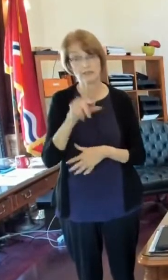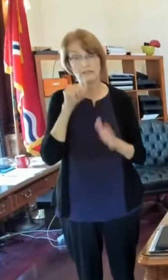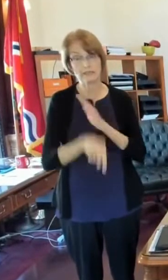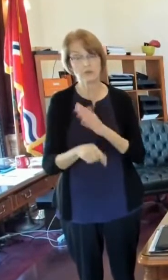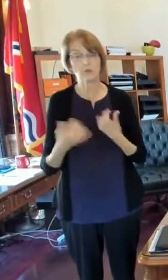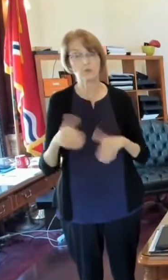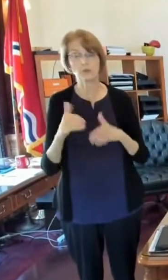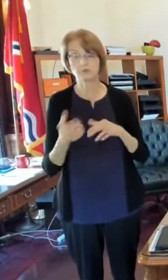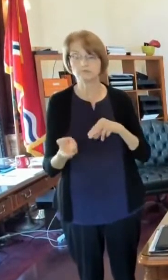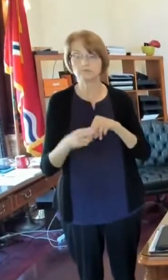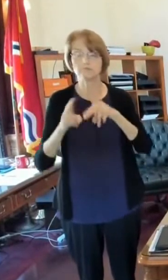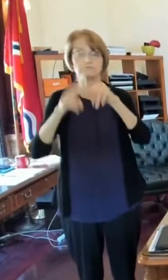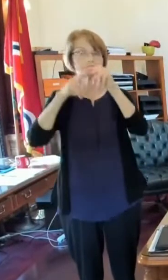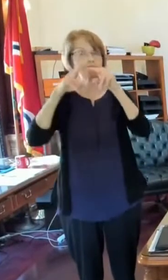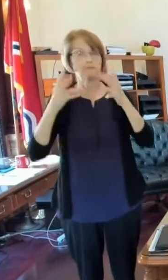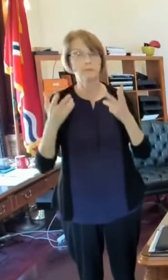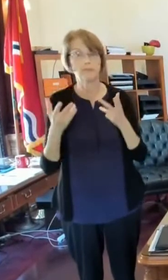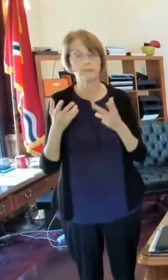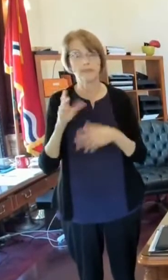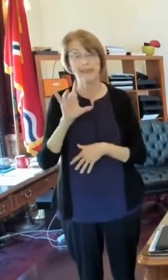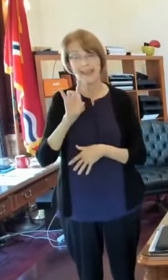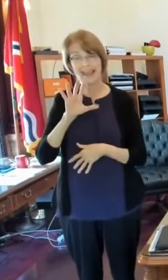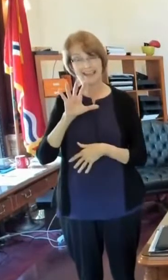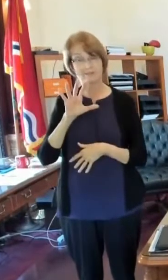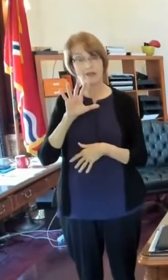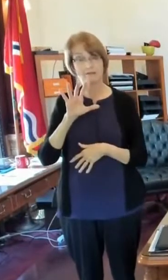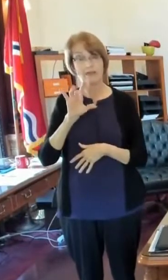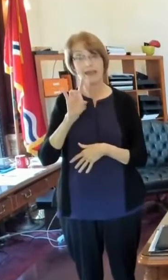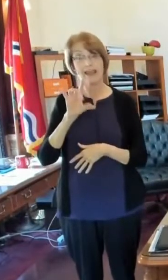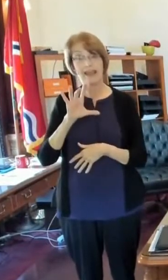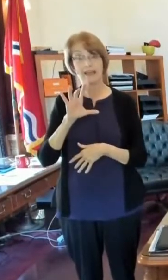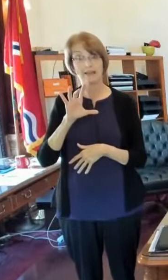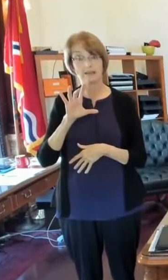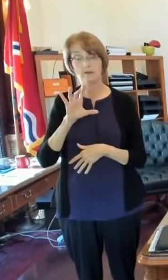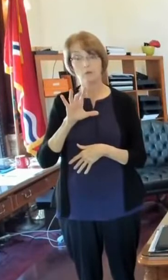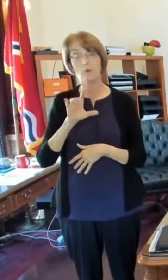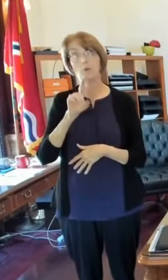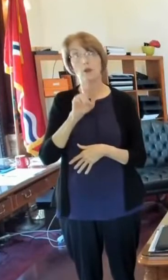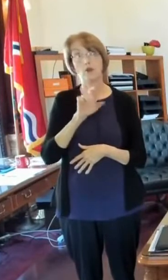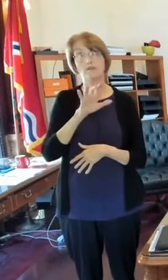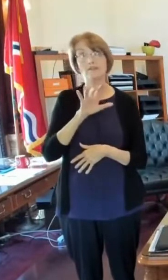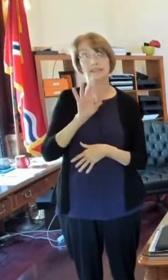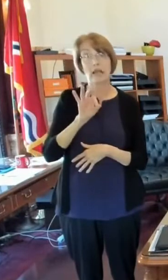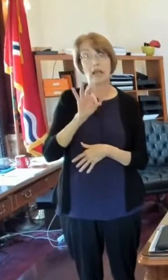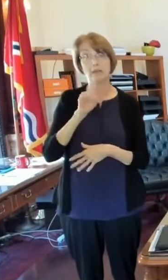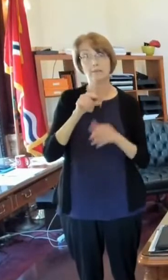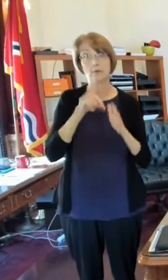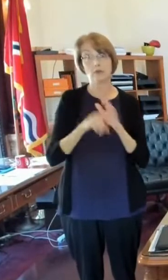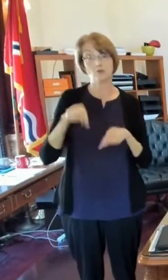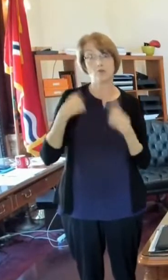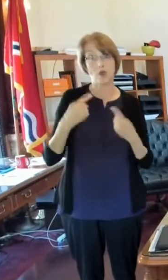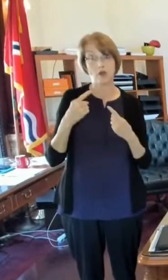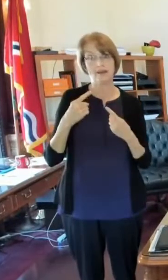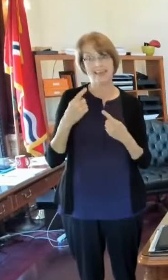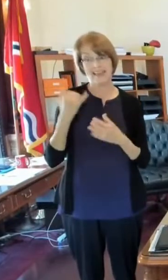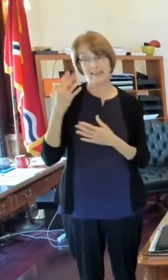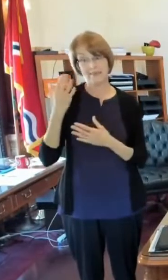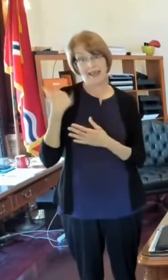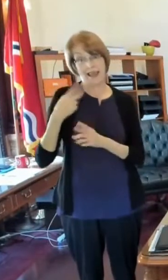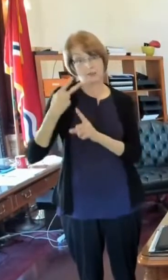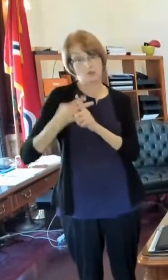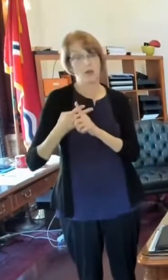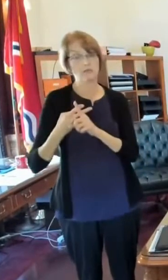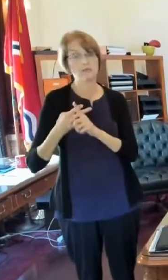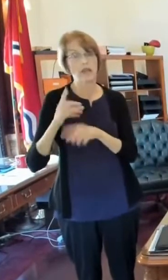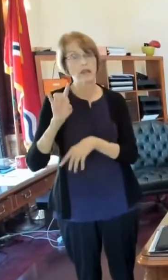this is escalating. So we've had 85 of the 159 were in the last 2 months.